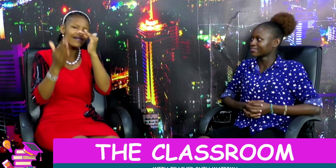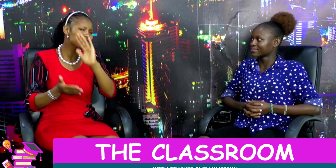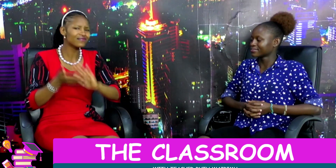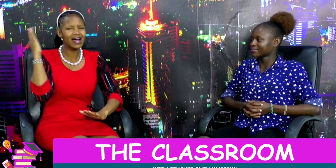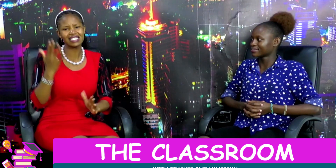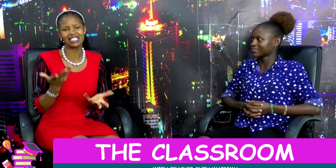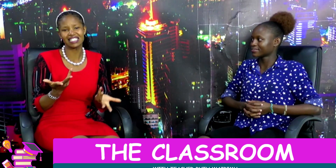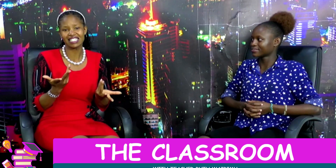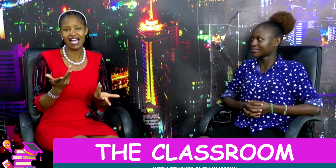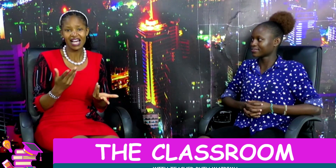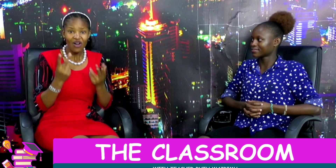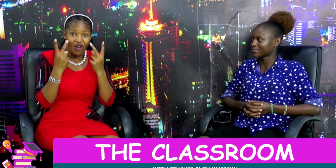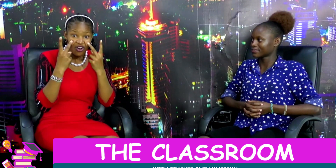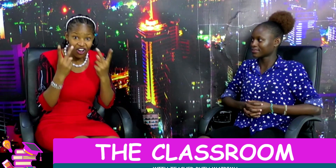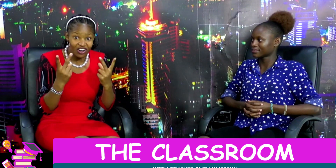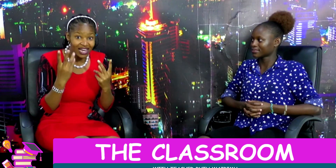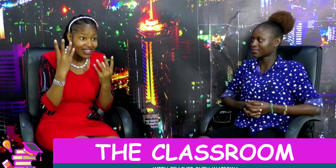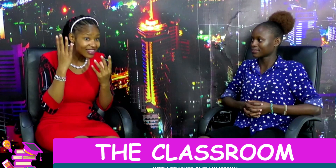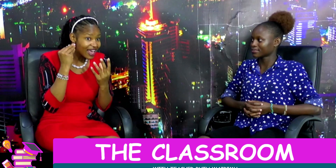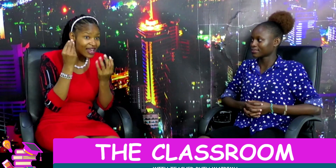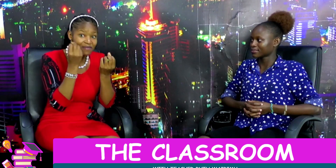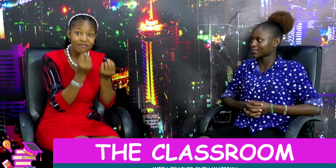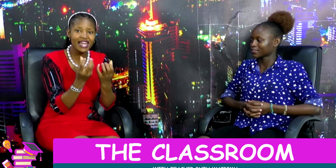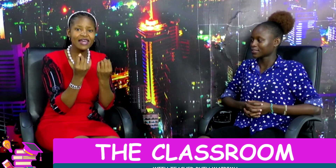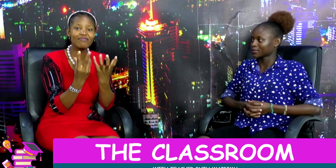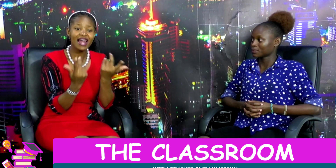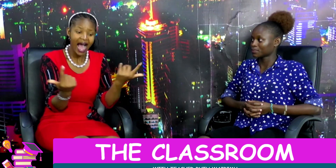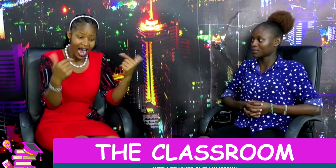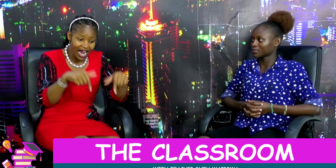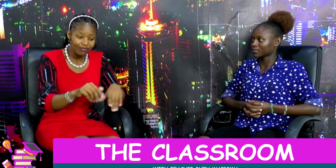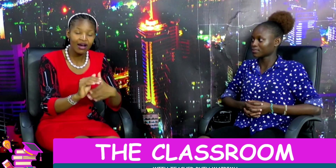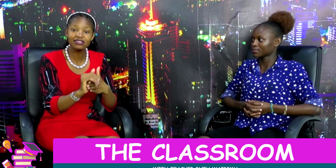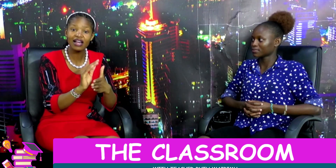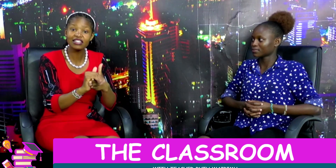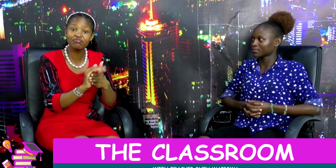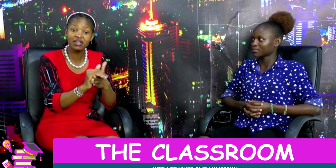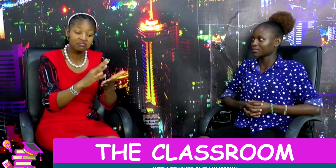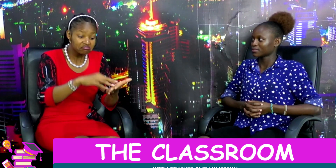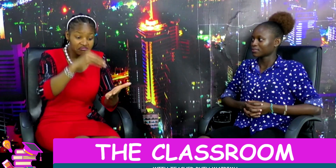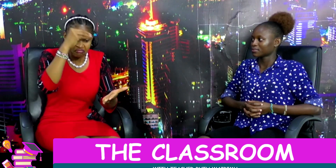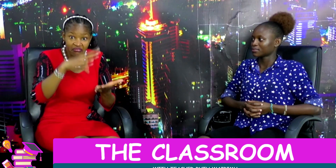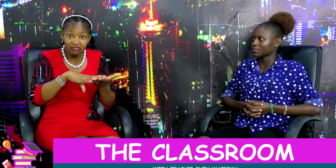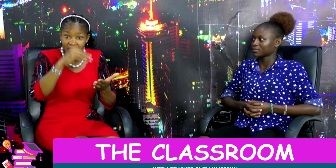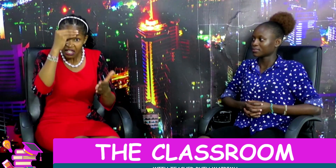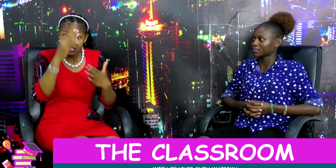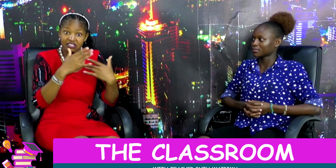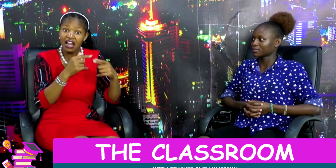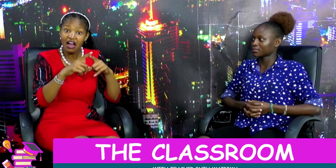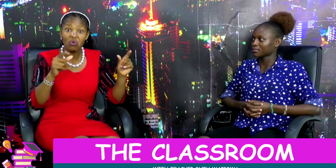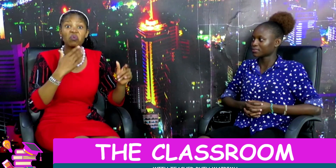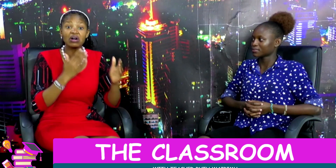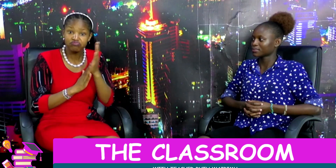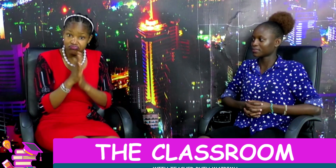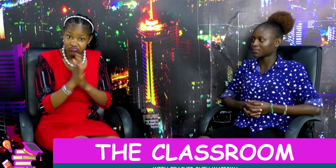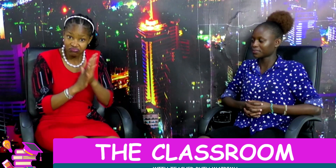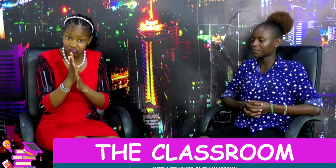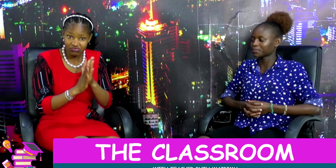hands. And that's Yes, just that's true. how we get to communicate easily. Sometimes hearing people even come, they